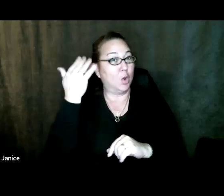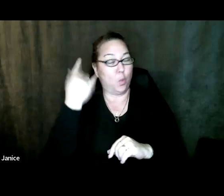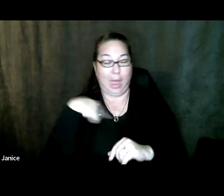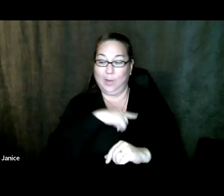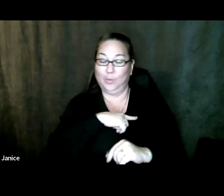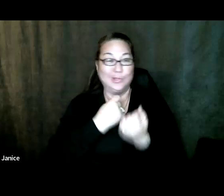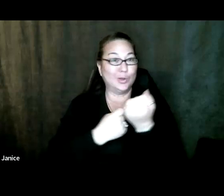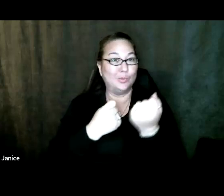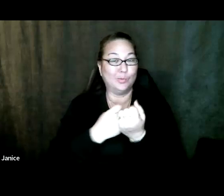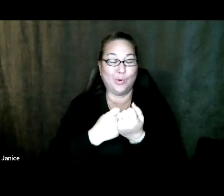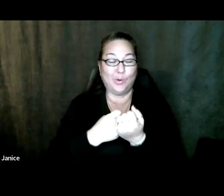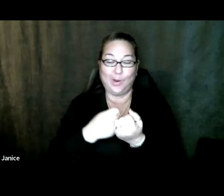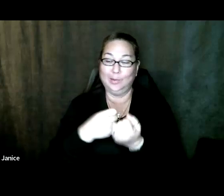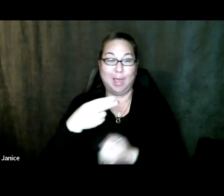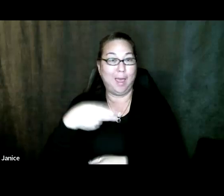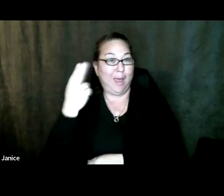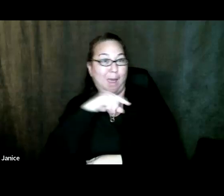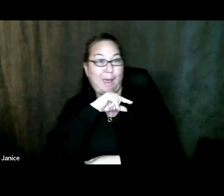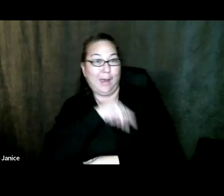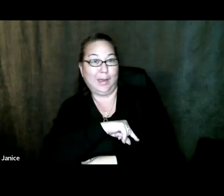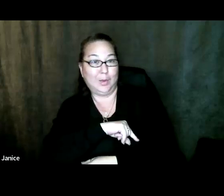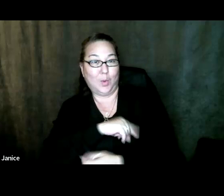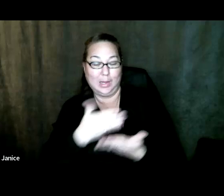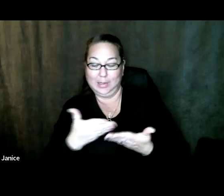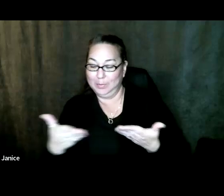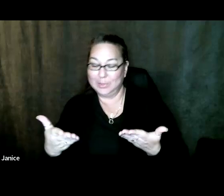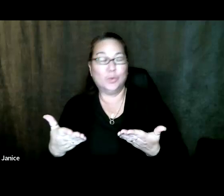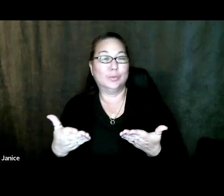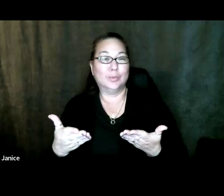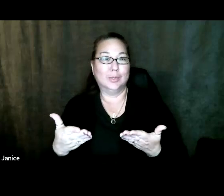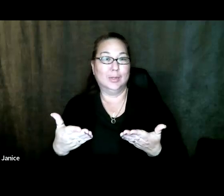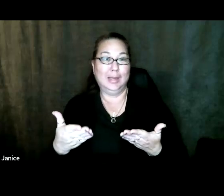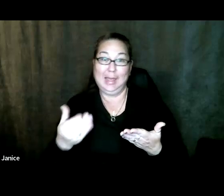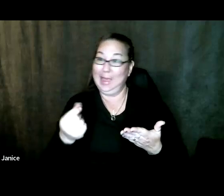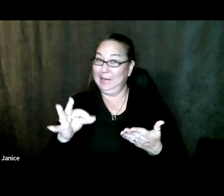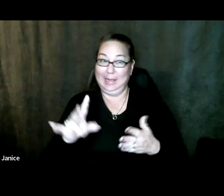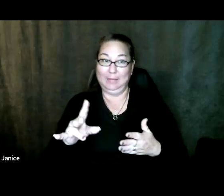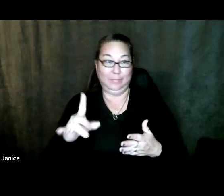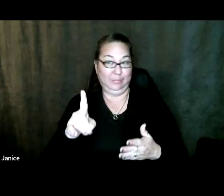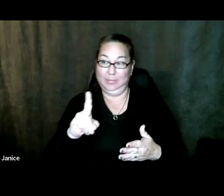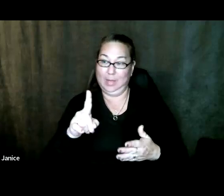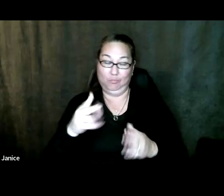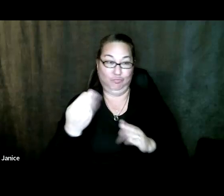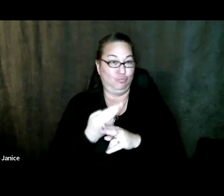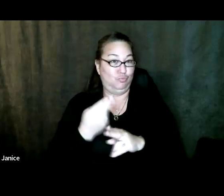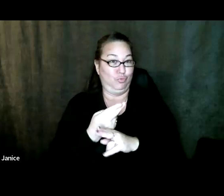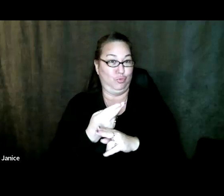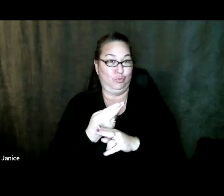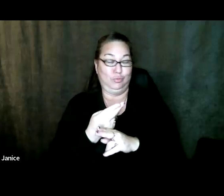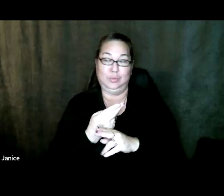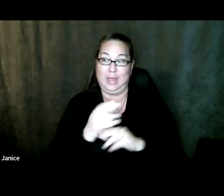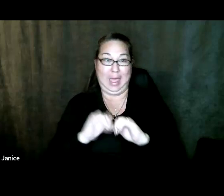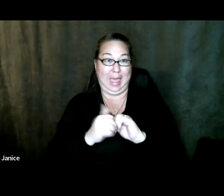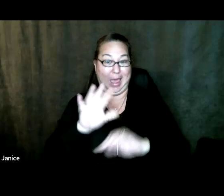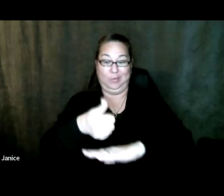that if those are implemented the way they're designed, they will ensure